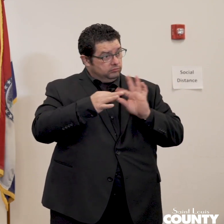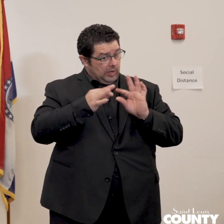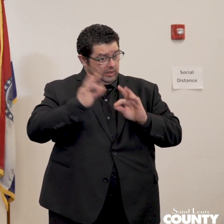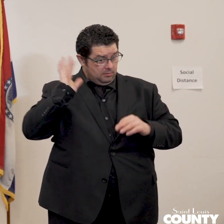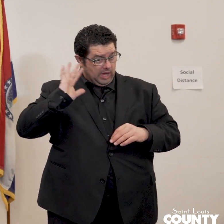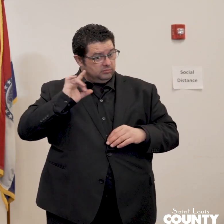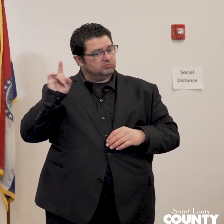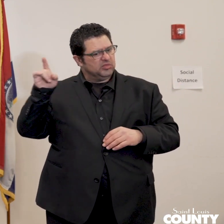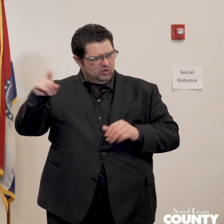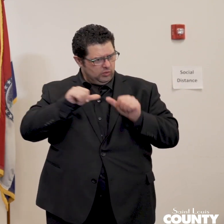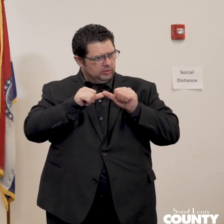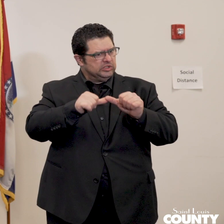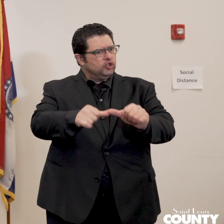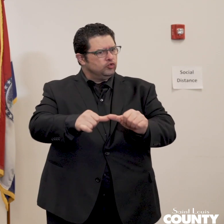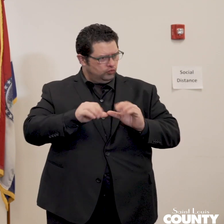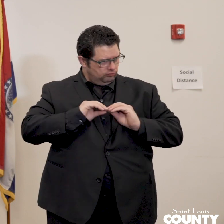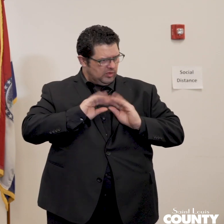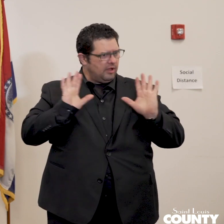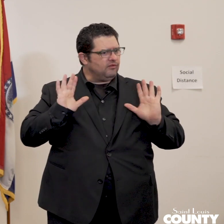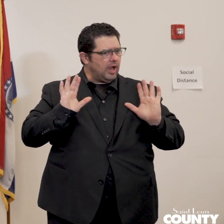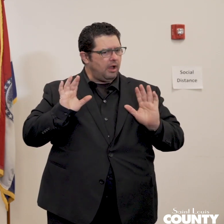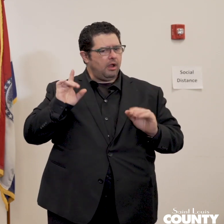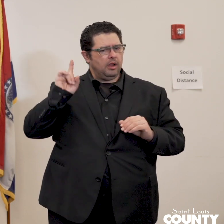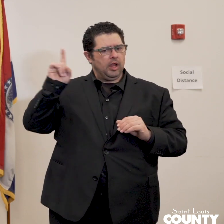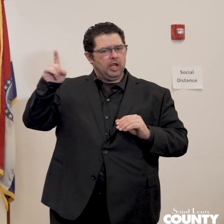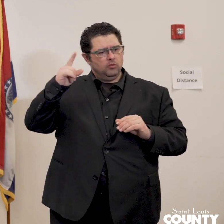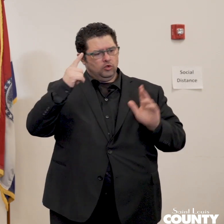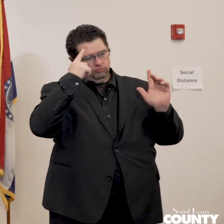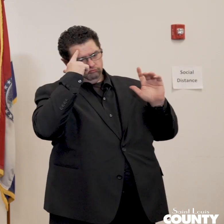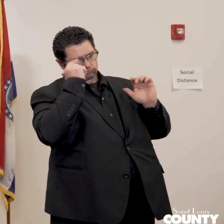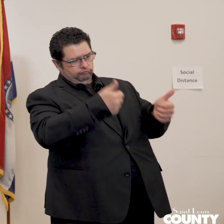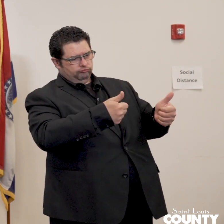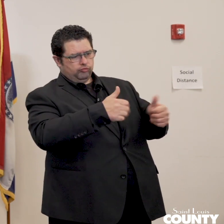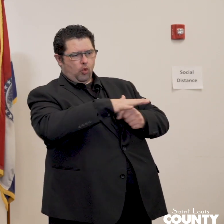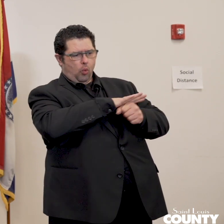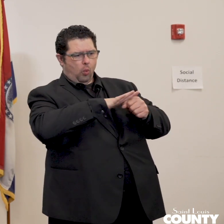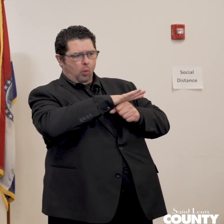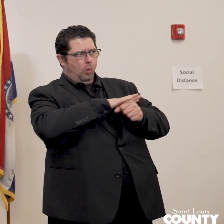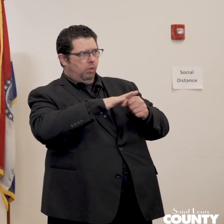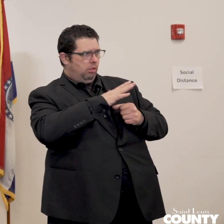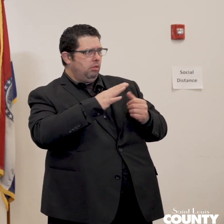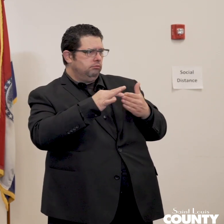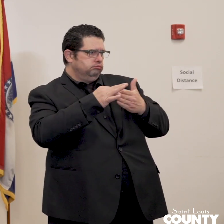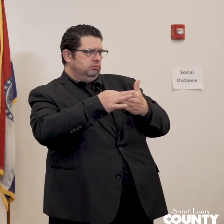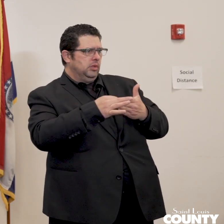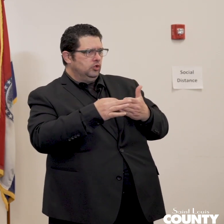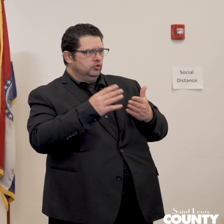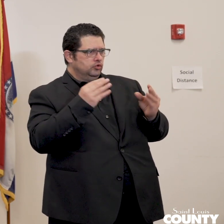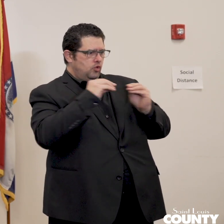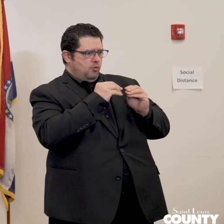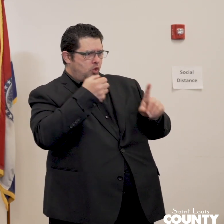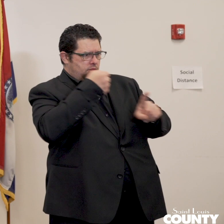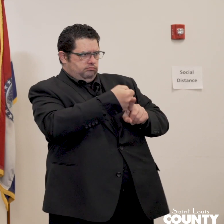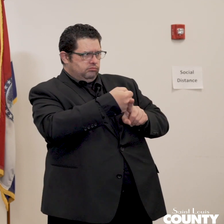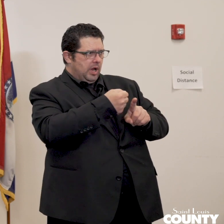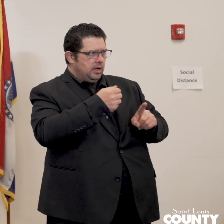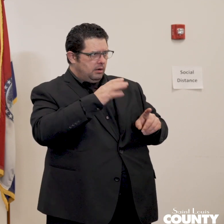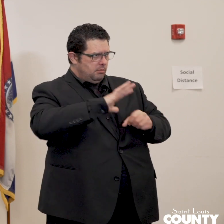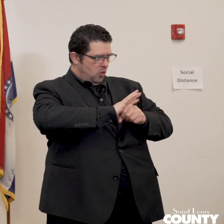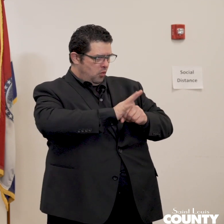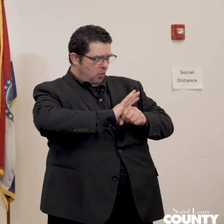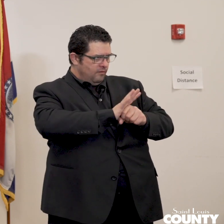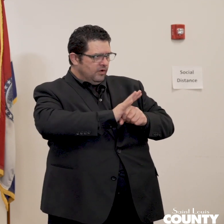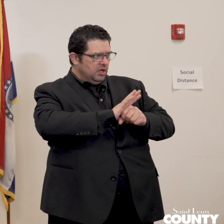to clarify that he will leave it up to local jurisdictions who are more impacted by